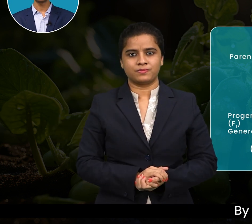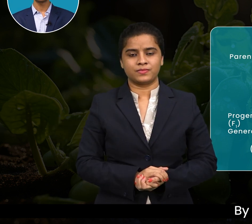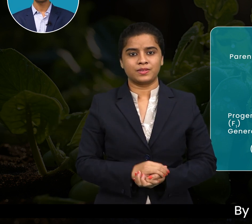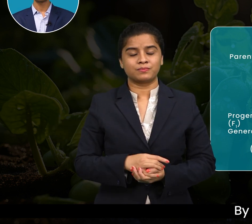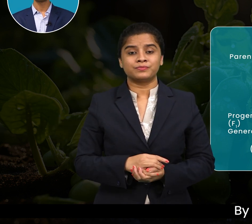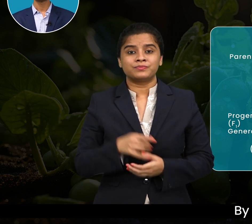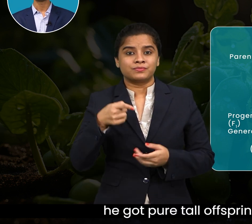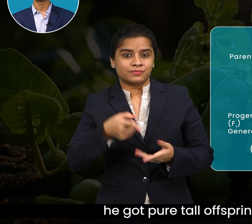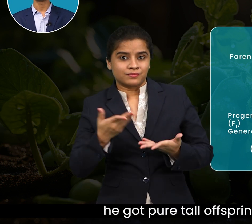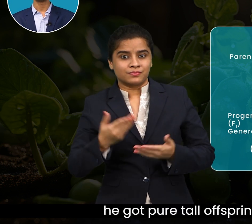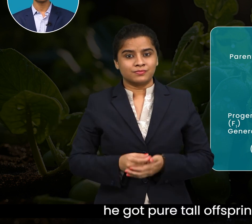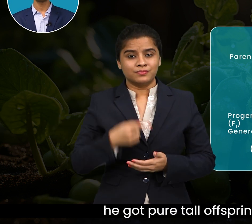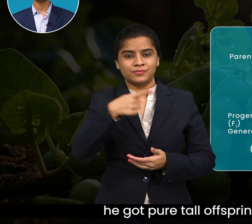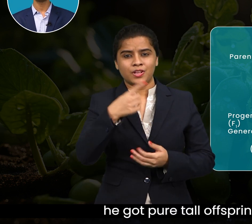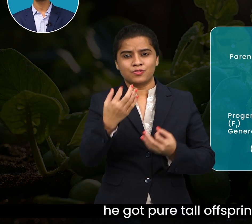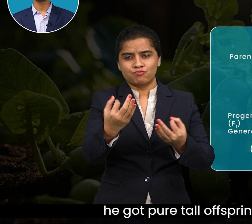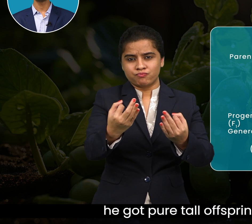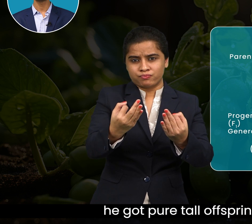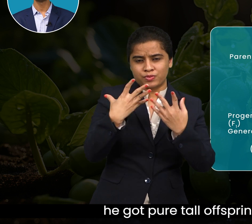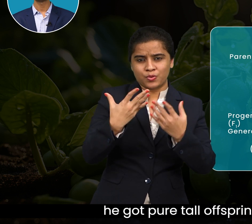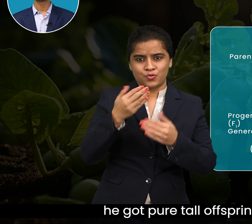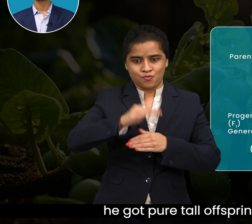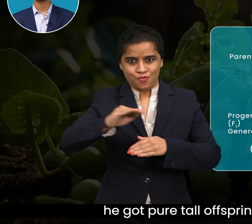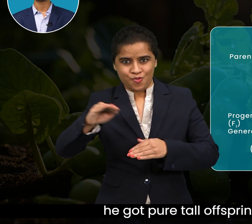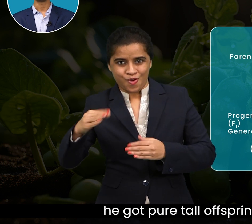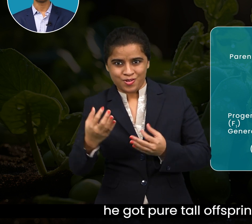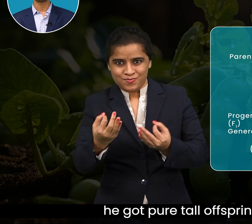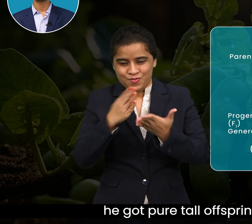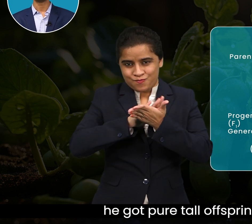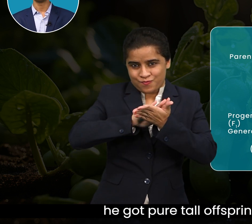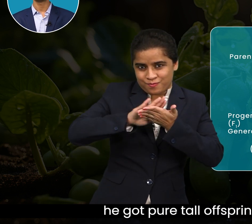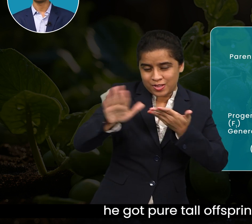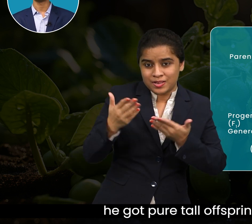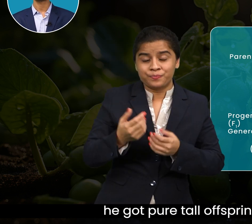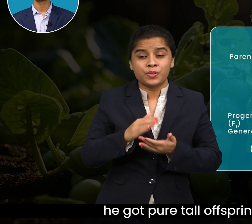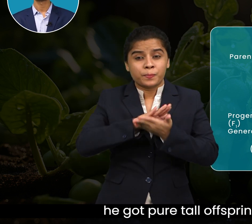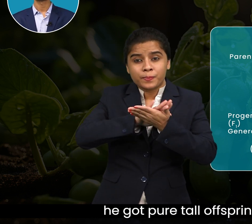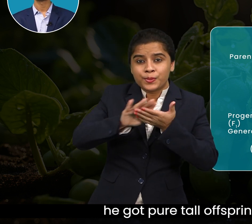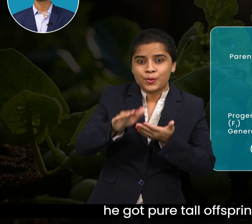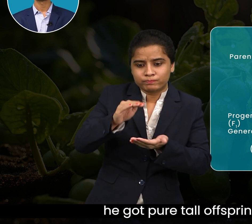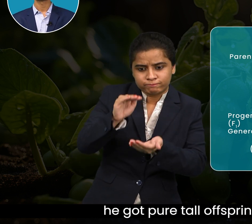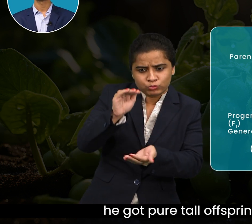By this, he got pure tall offspring and pure dwarf plants.